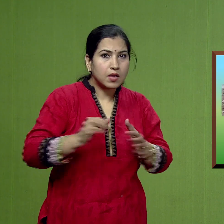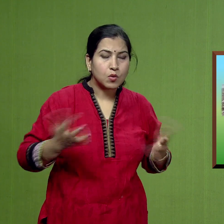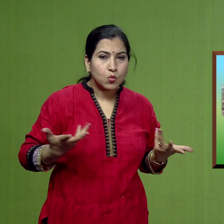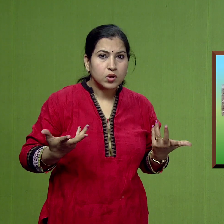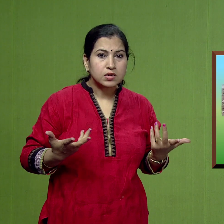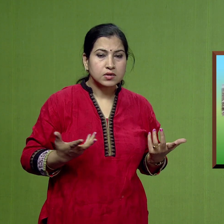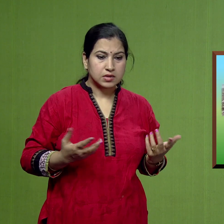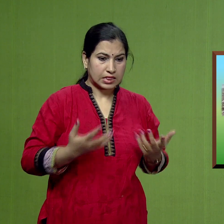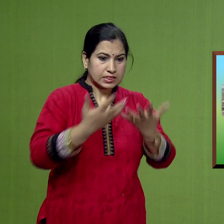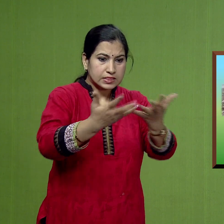pollutants.